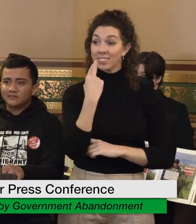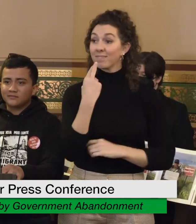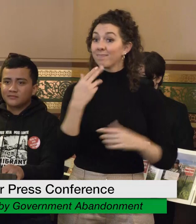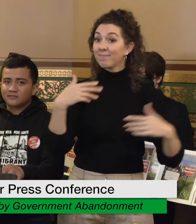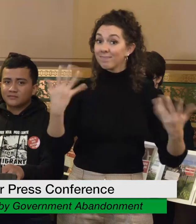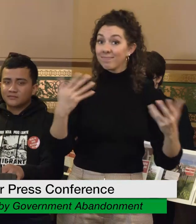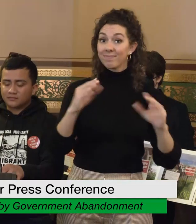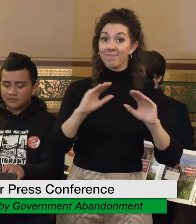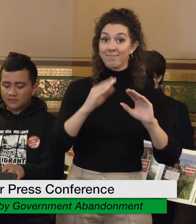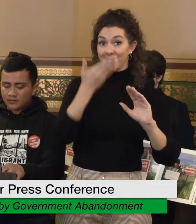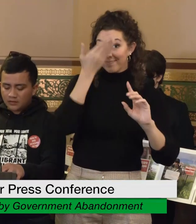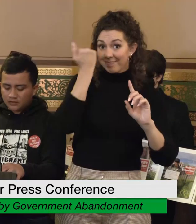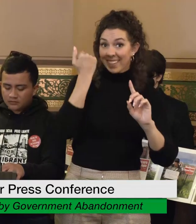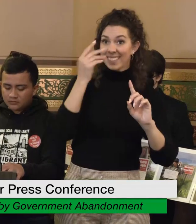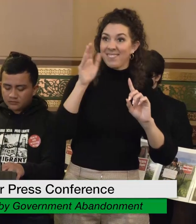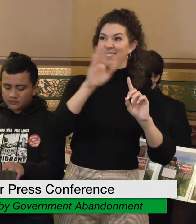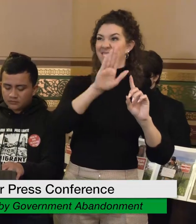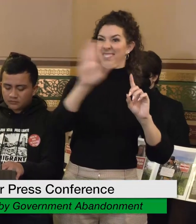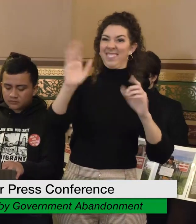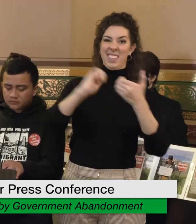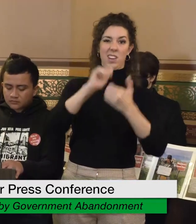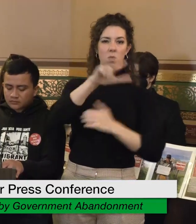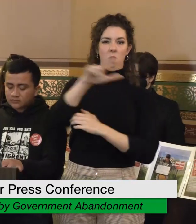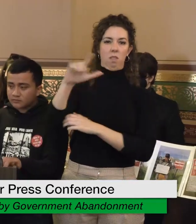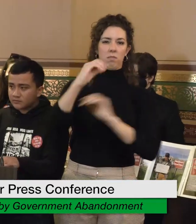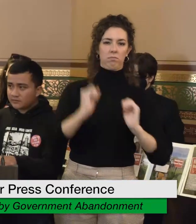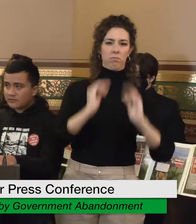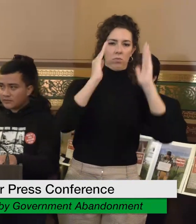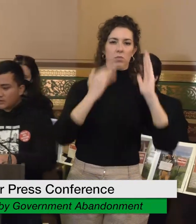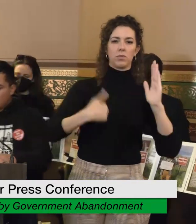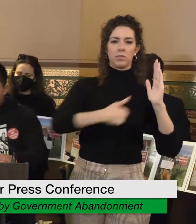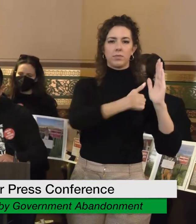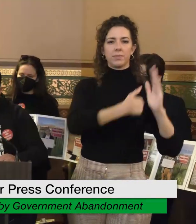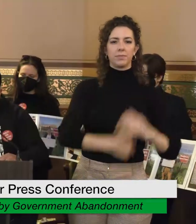because of the treatment, abusive treatment from some of the landlords.